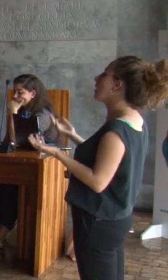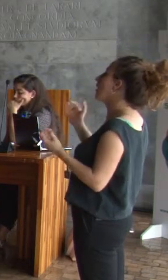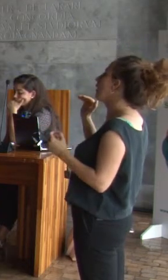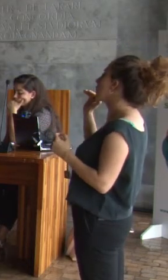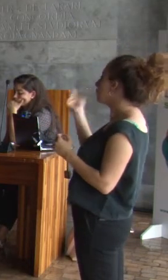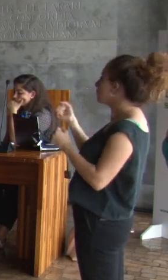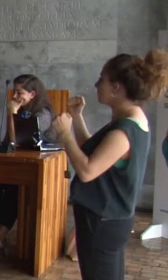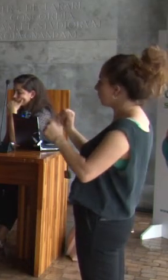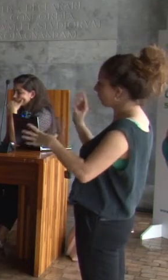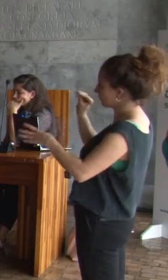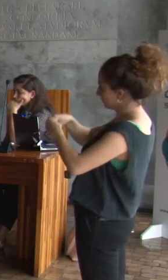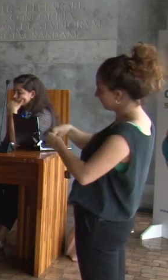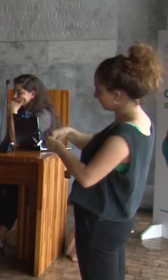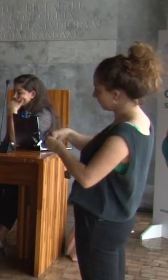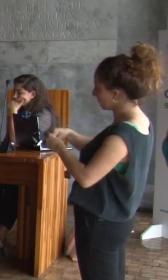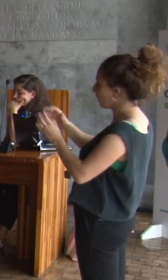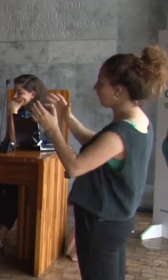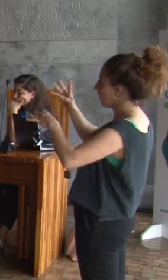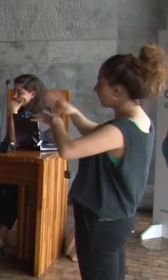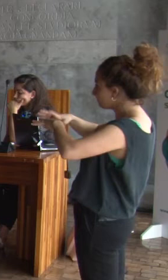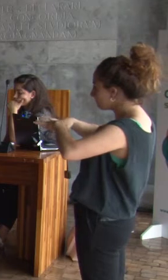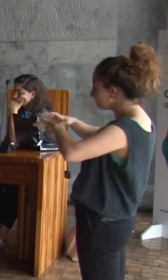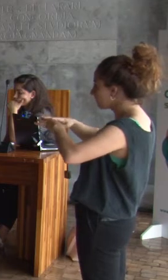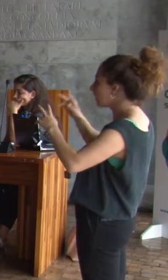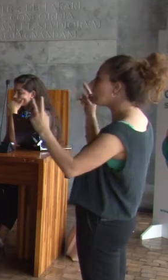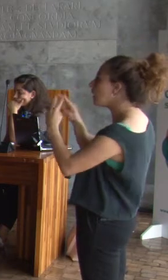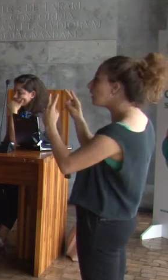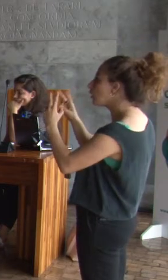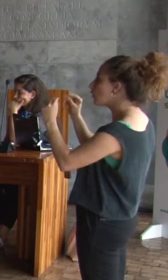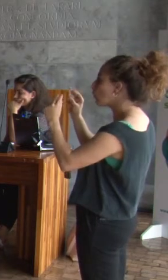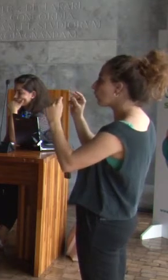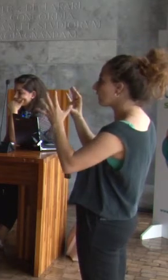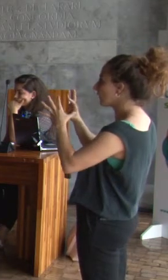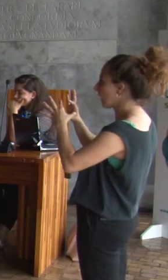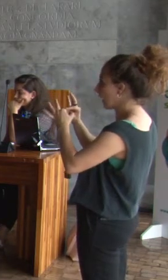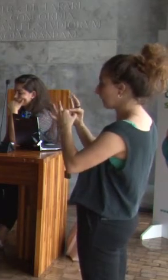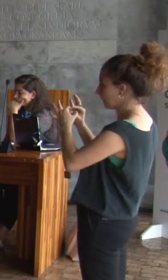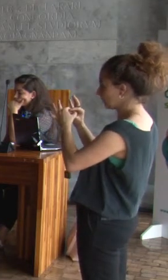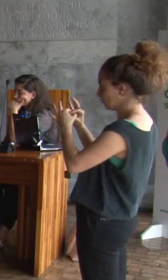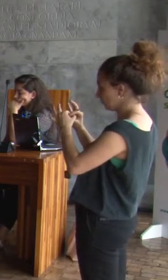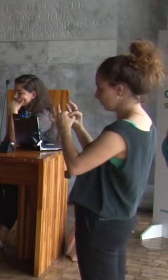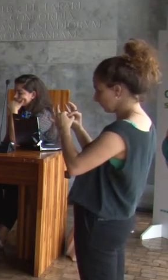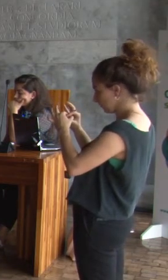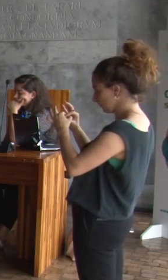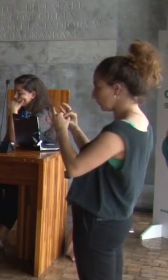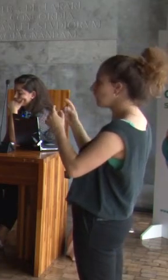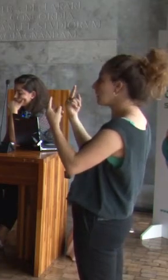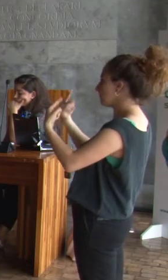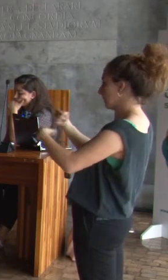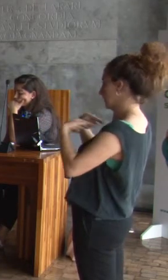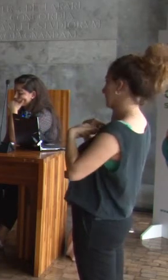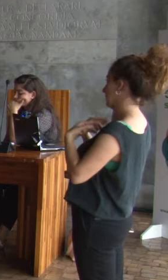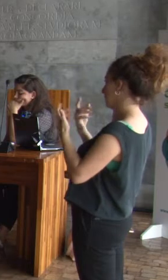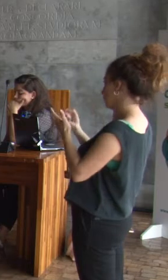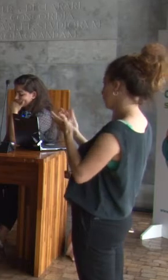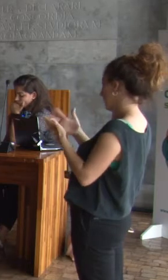get involved, network, meet lots of new friends. That's what it's been for me. It makes